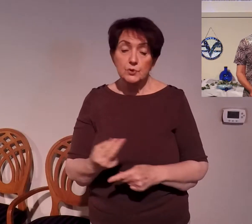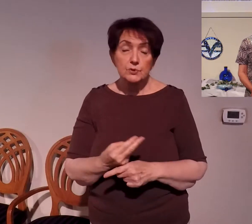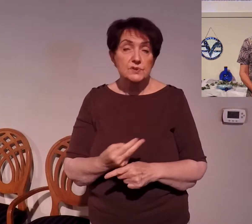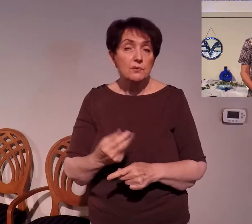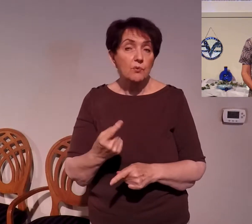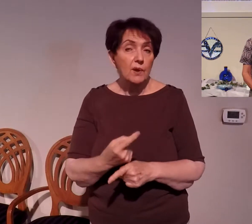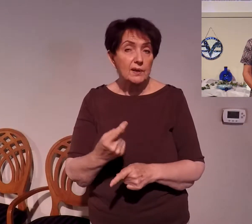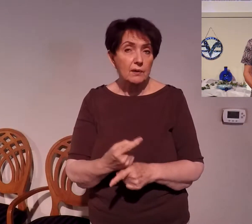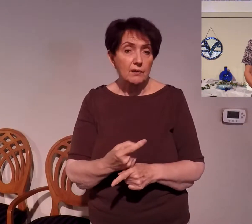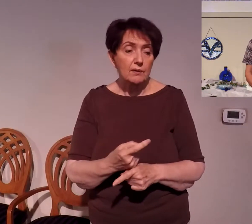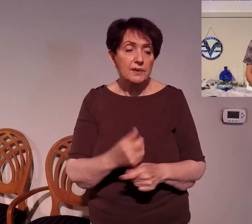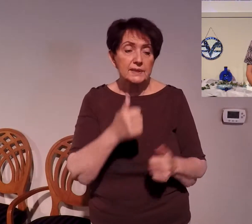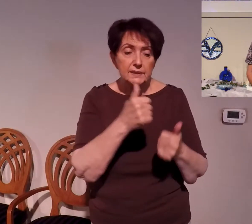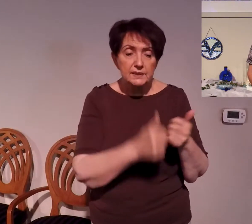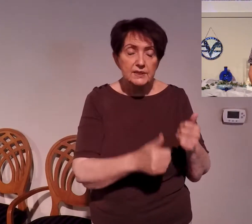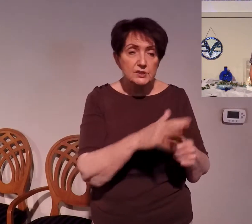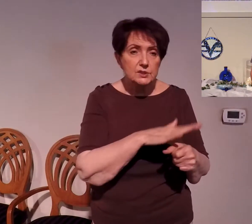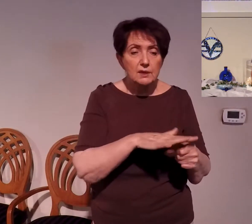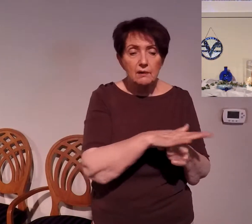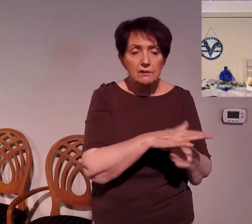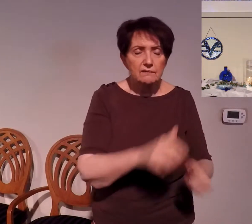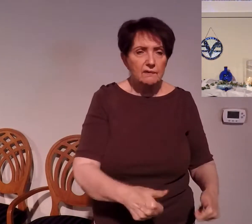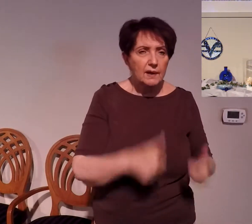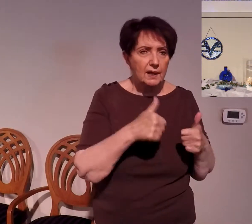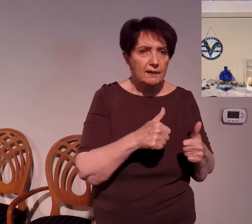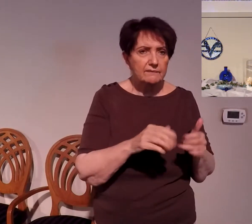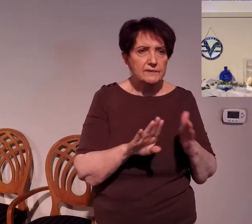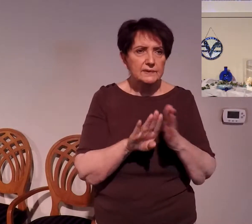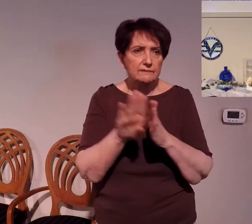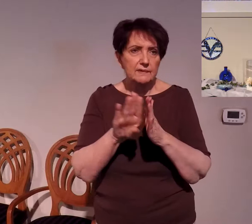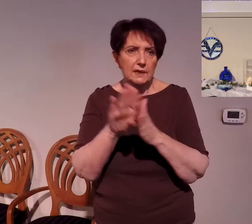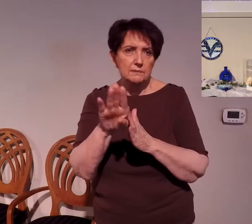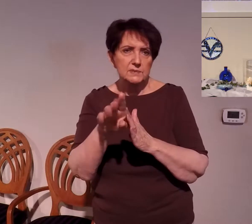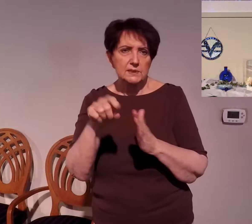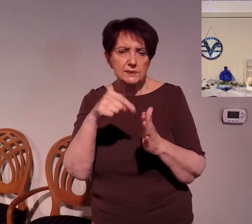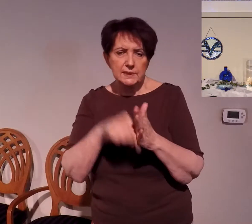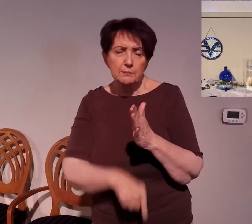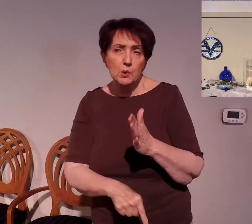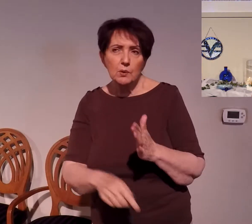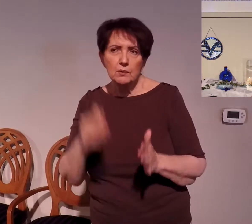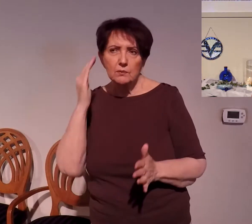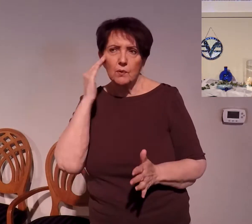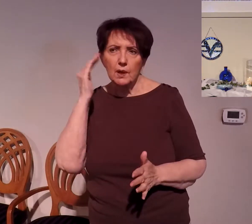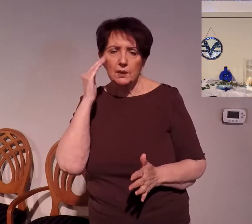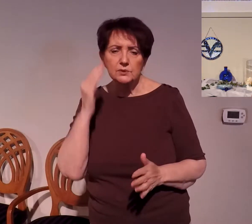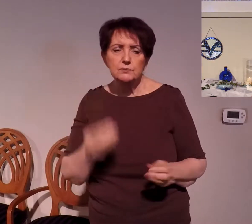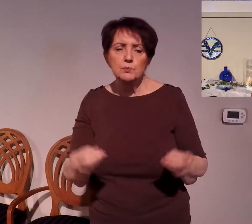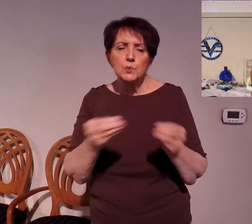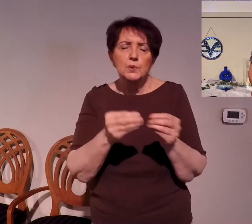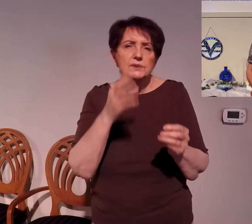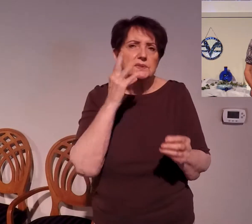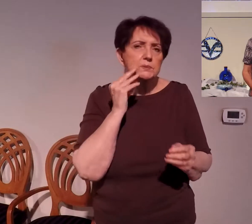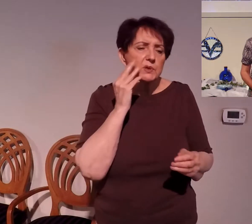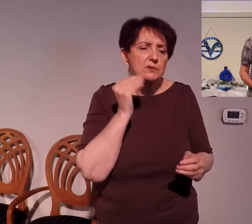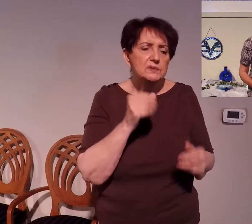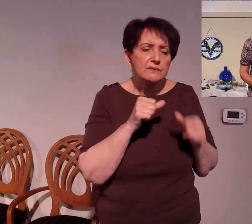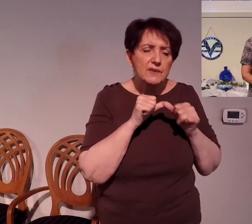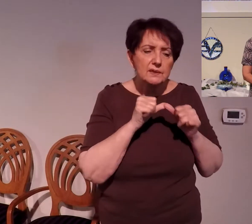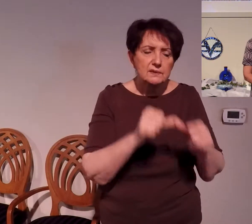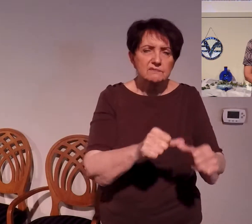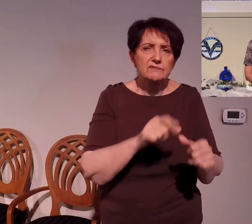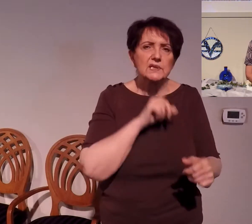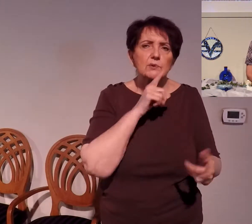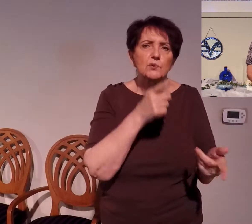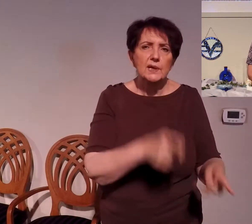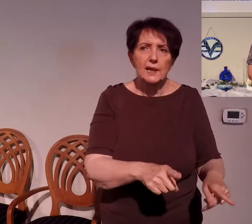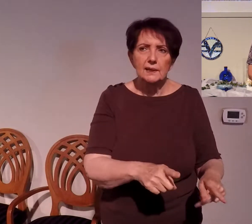of life, develops a deeper awareness, expanded consciousness, and a greater experience of the one infinite reality. So